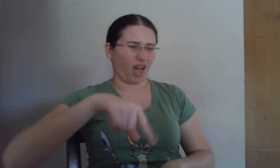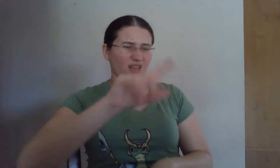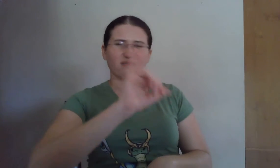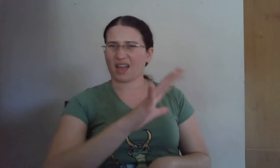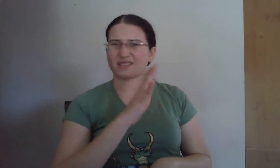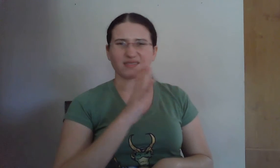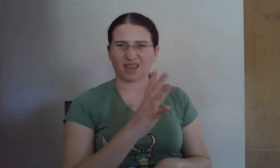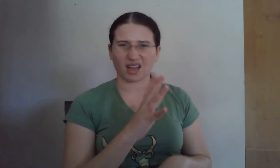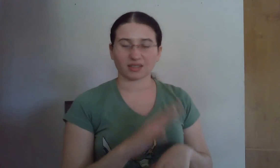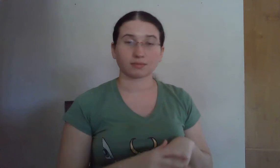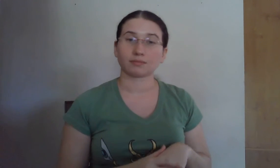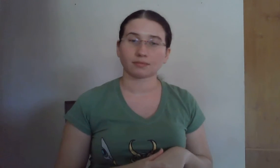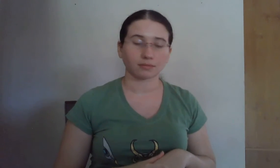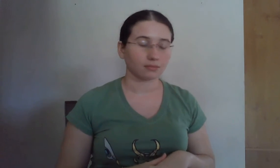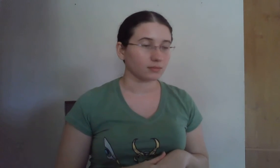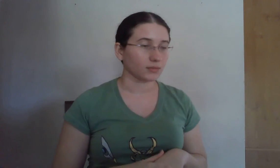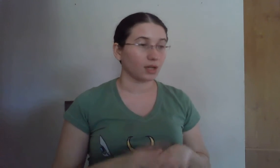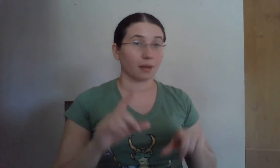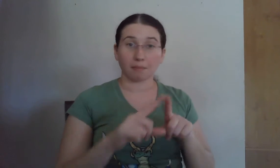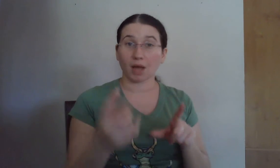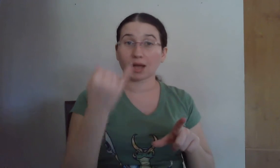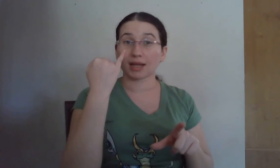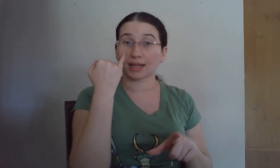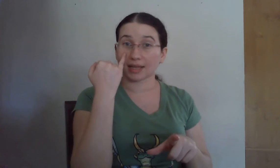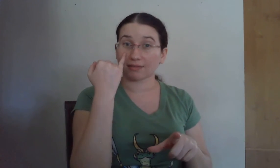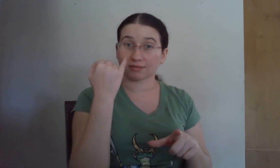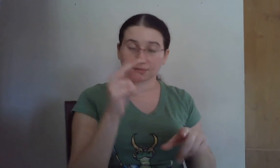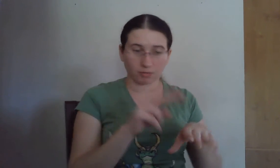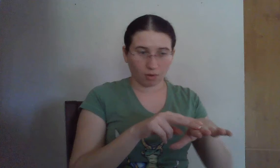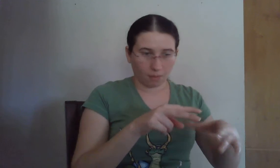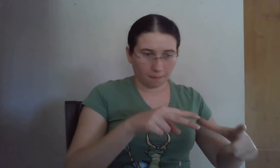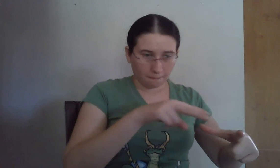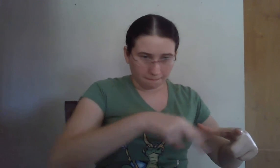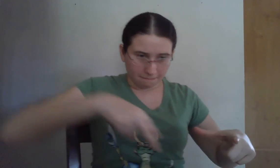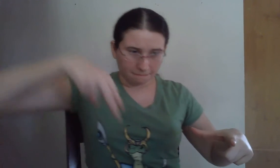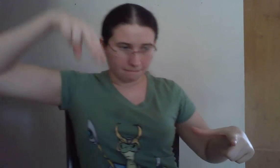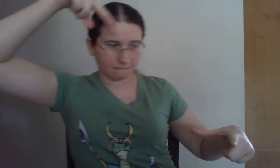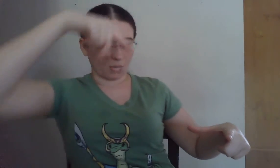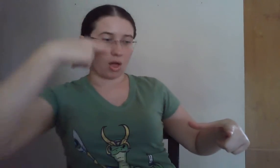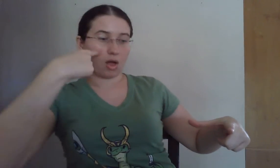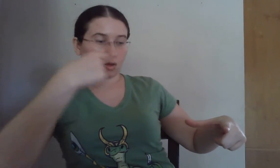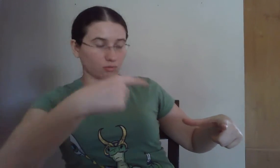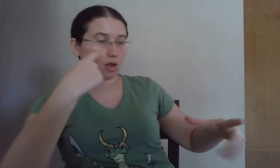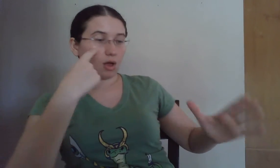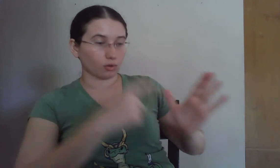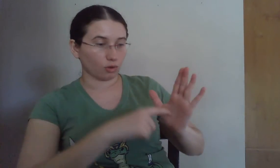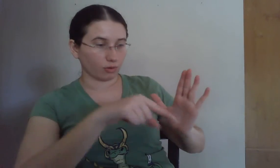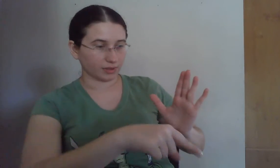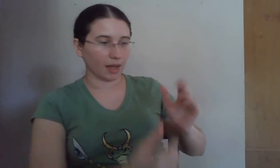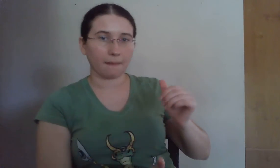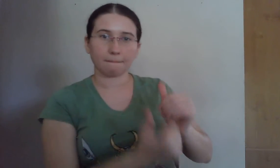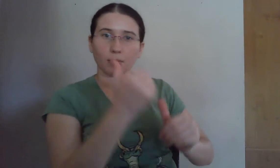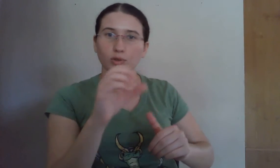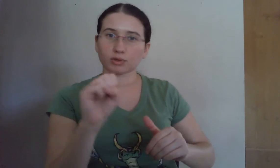down into them, you find that most of the soil in that grassland that you've just seen is bare and covered with a crust of